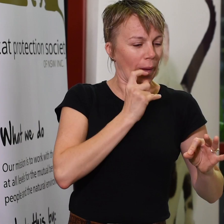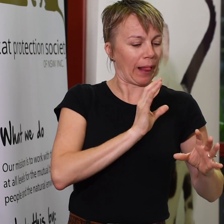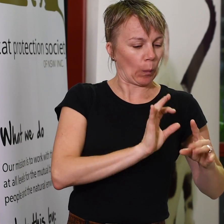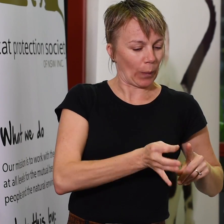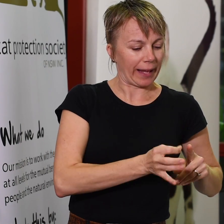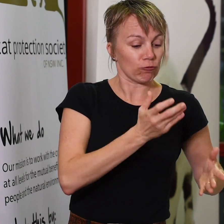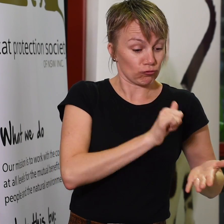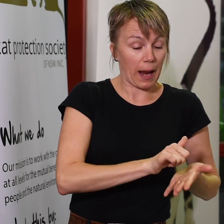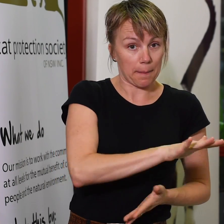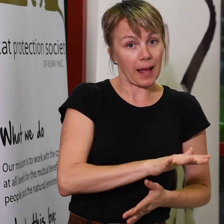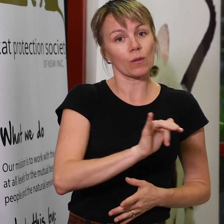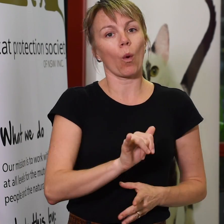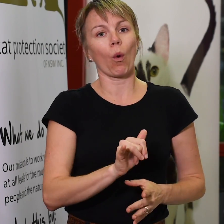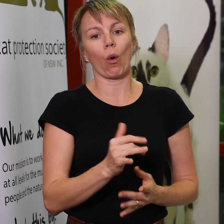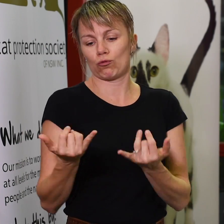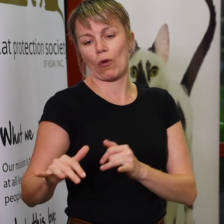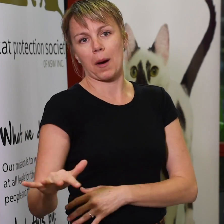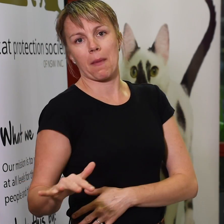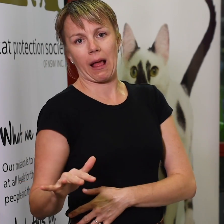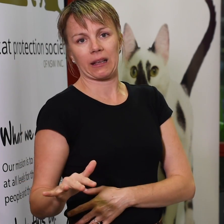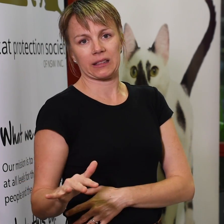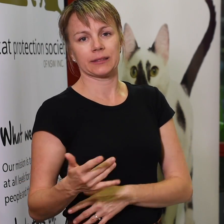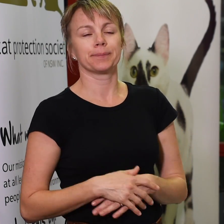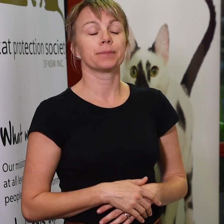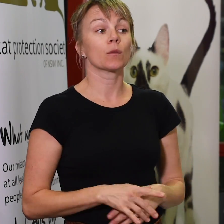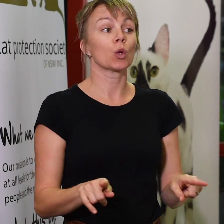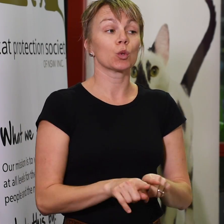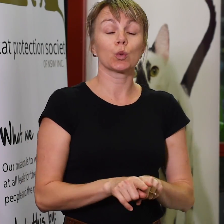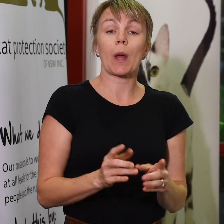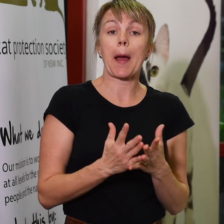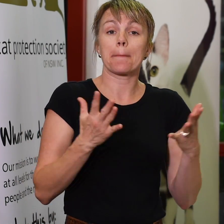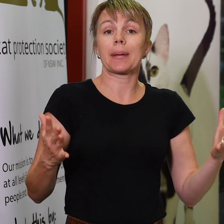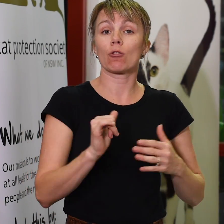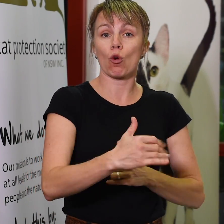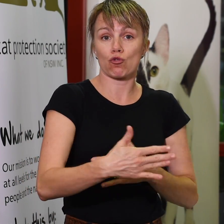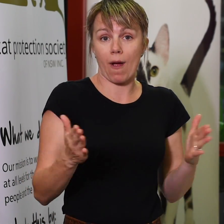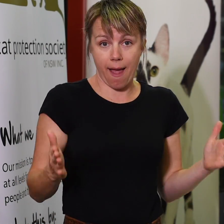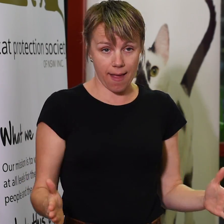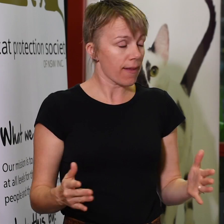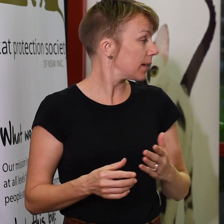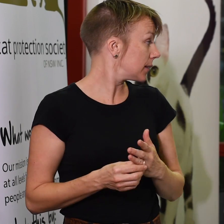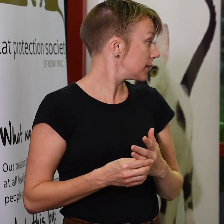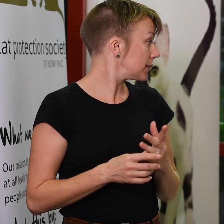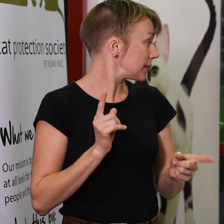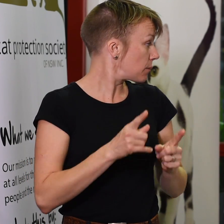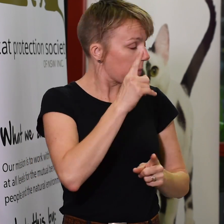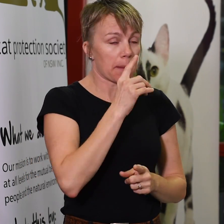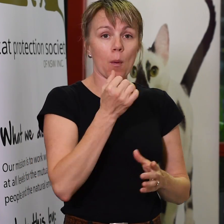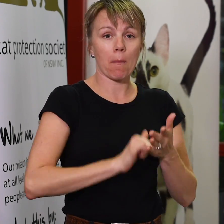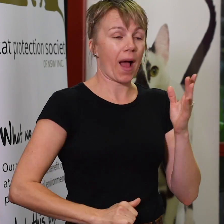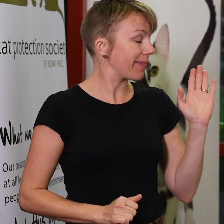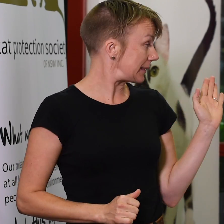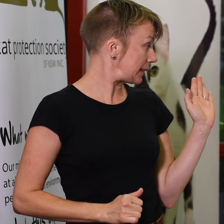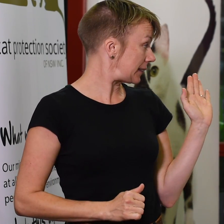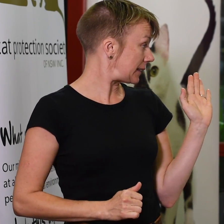and weeing in their litter tray. The other big thing is how big is your litter tray. A lot of people buy the trays like this when